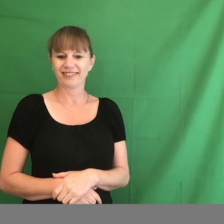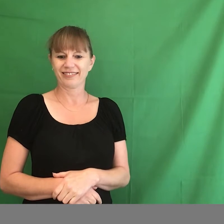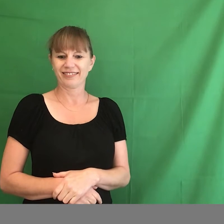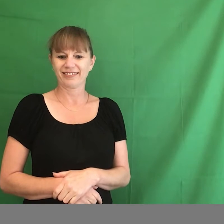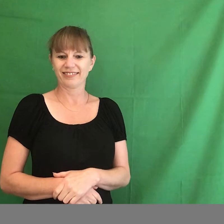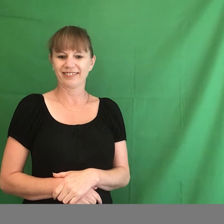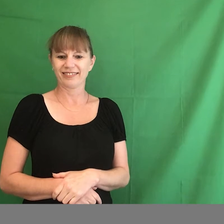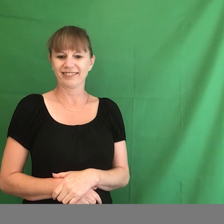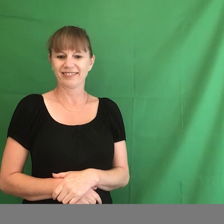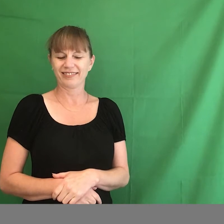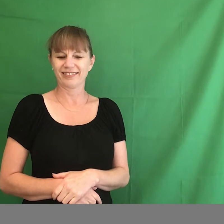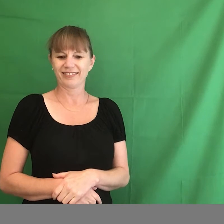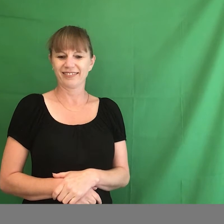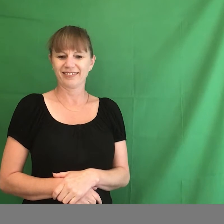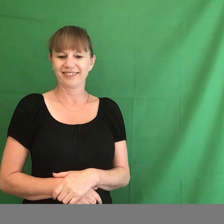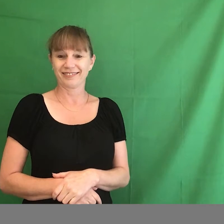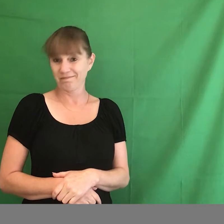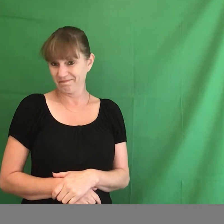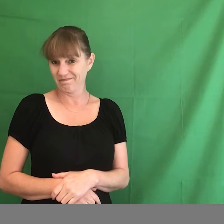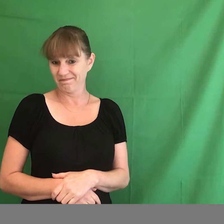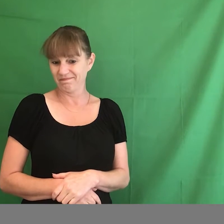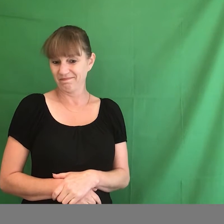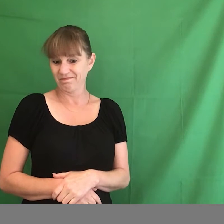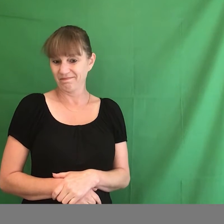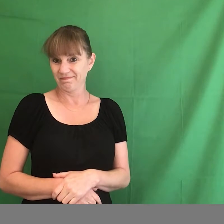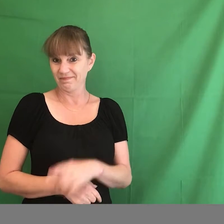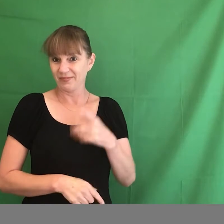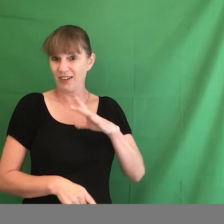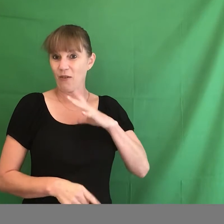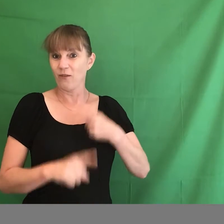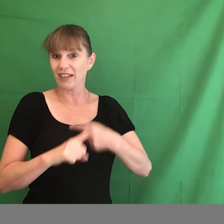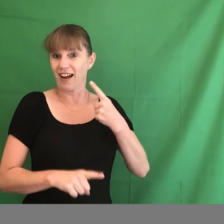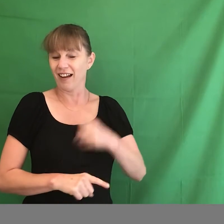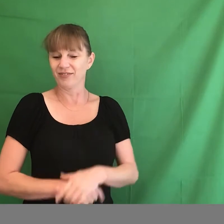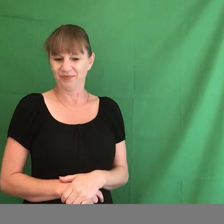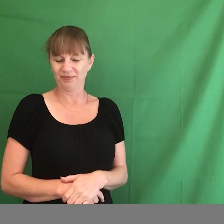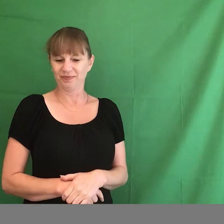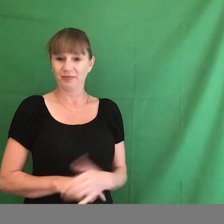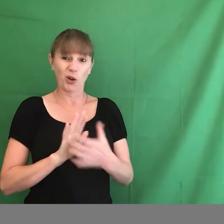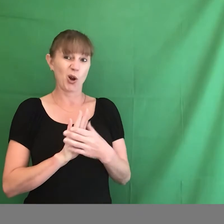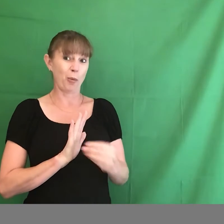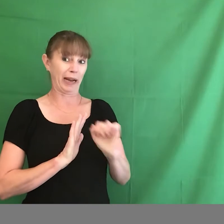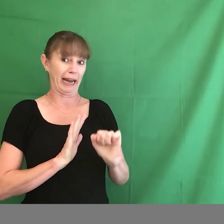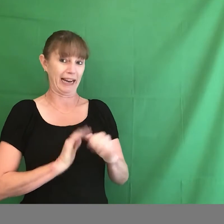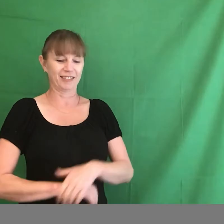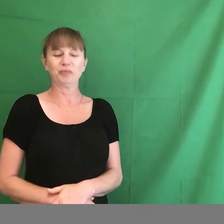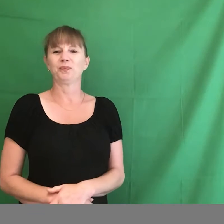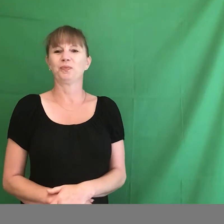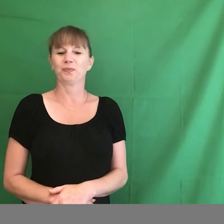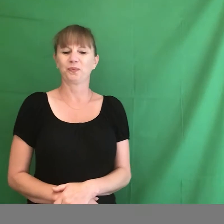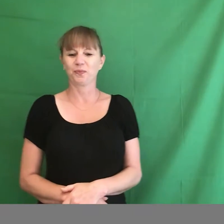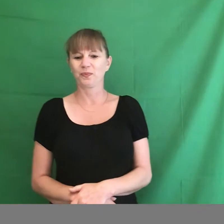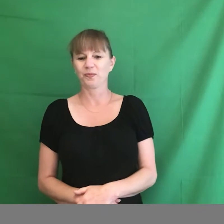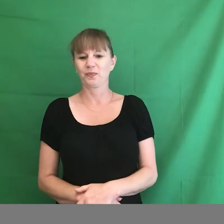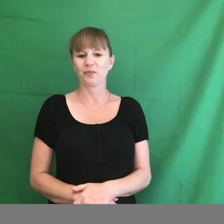I'm alive, alert, awake, enthusiastic. 1, 2, 3. I'm alive, alert, awake,